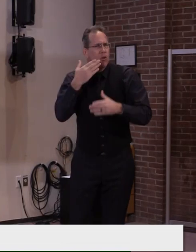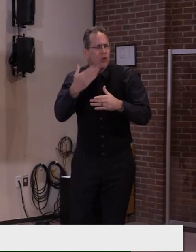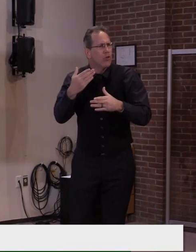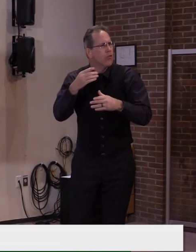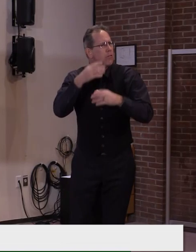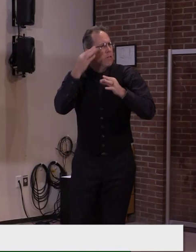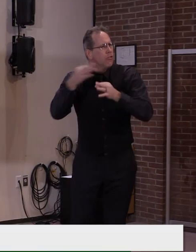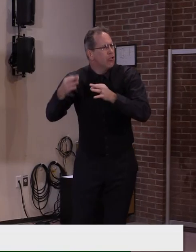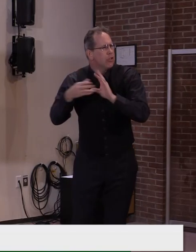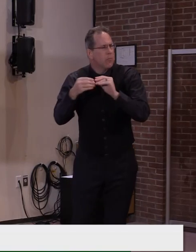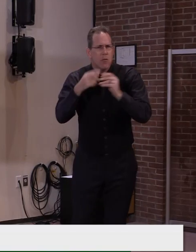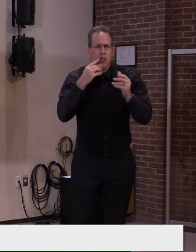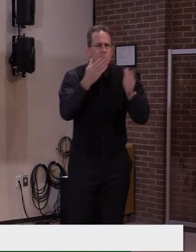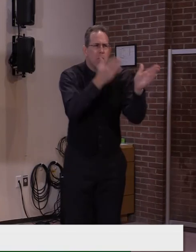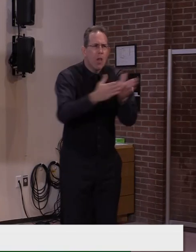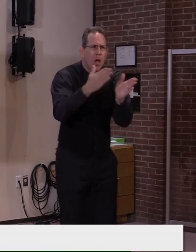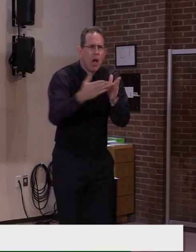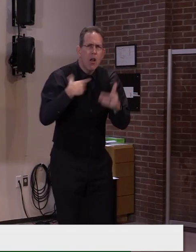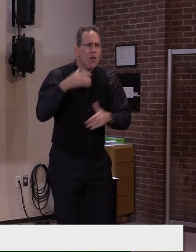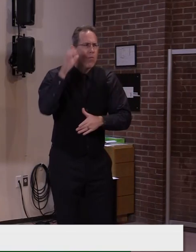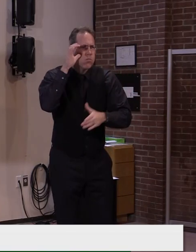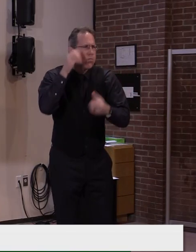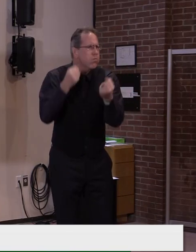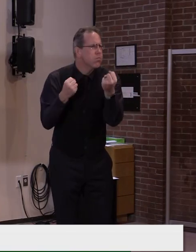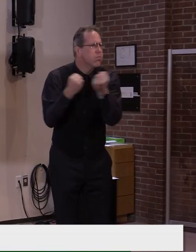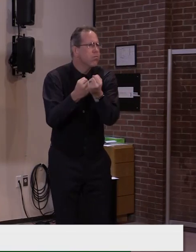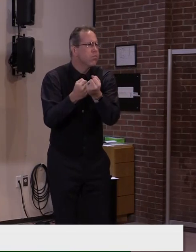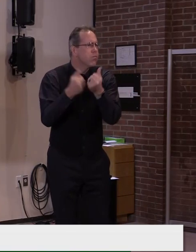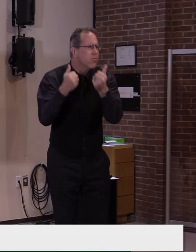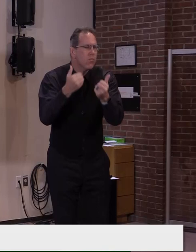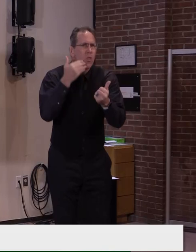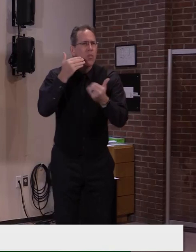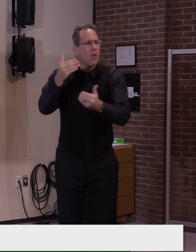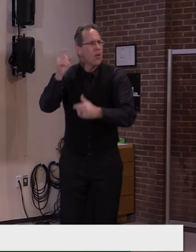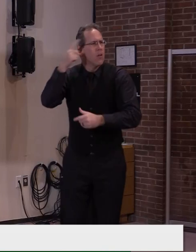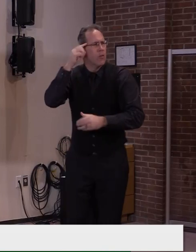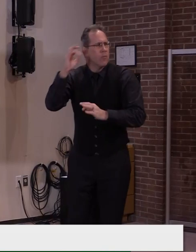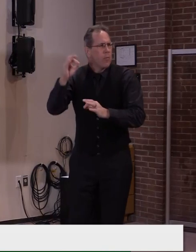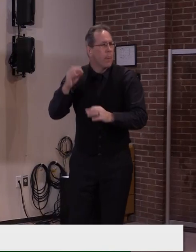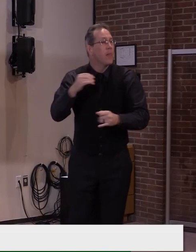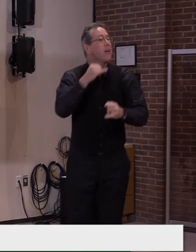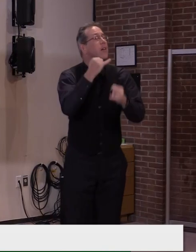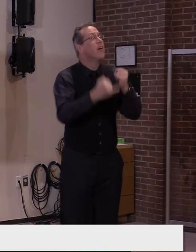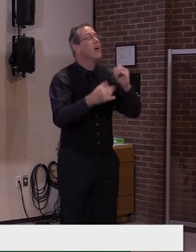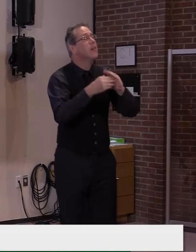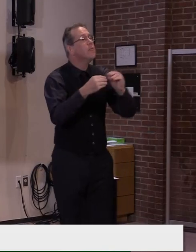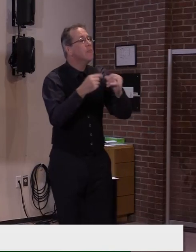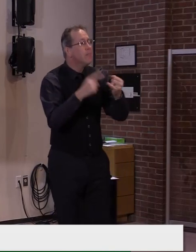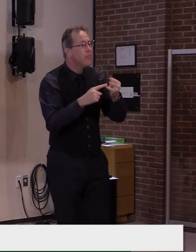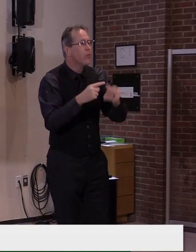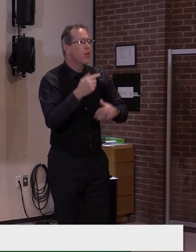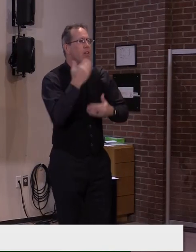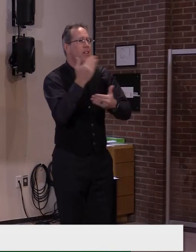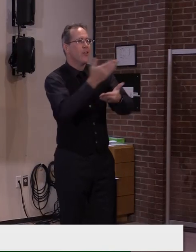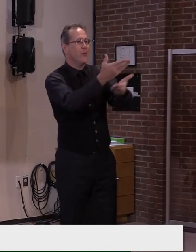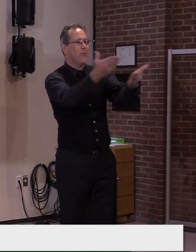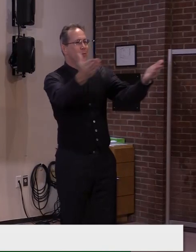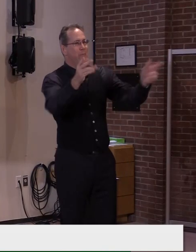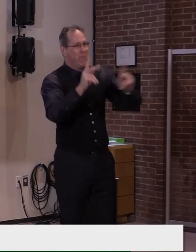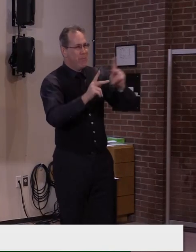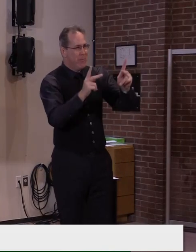institution. Governor, I thank you for your leadership. Lastly, to the people of Vermont, I have never been prouder to be a